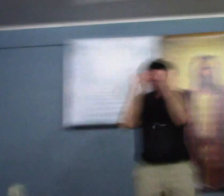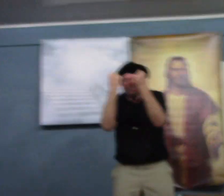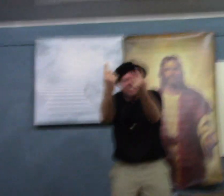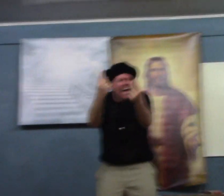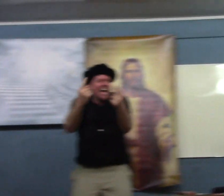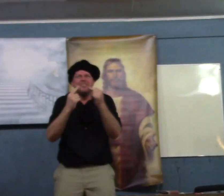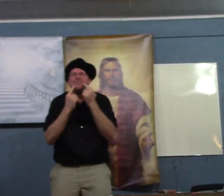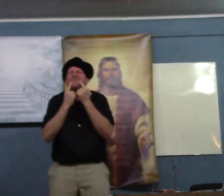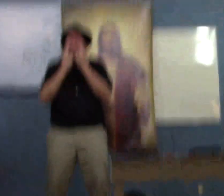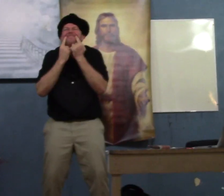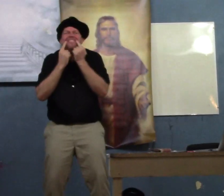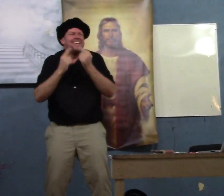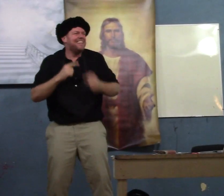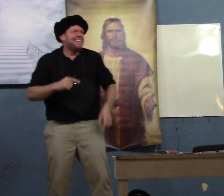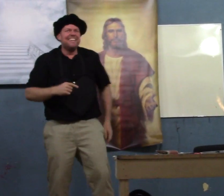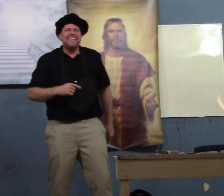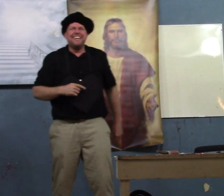Ah, finally I got it.